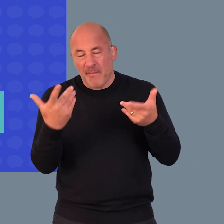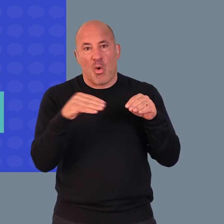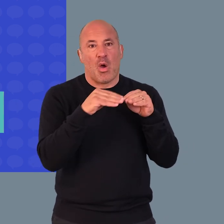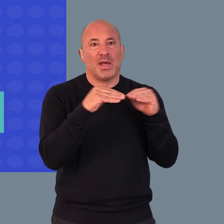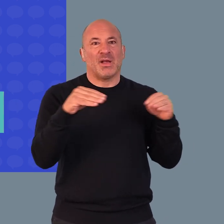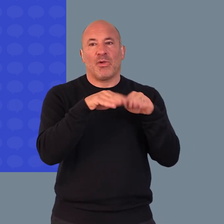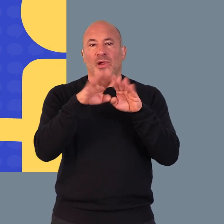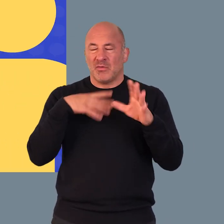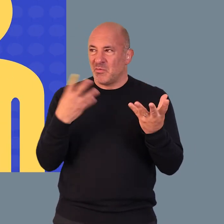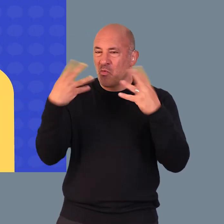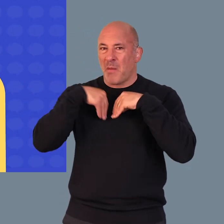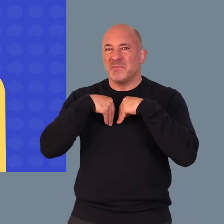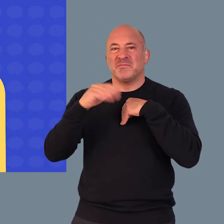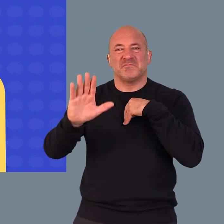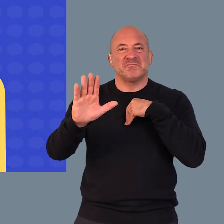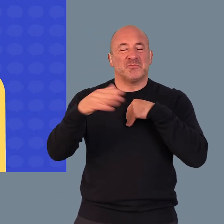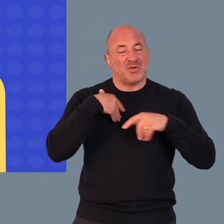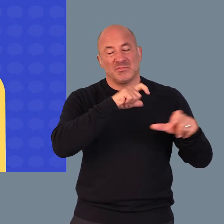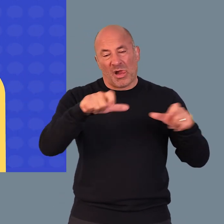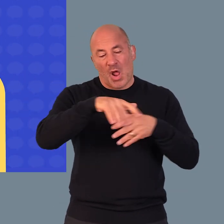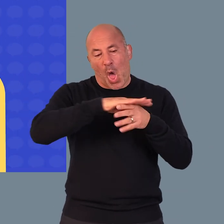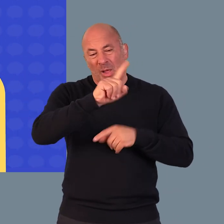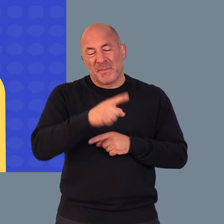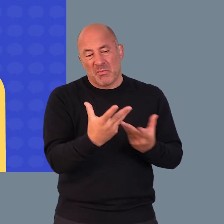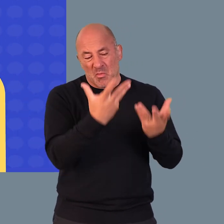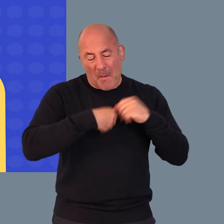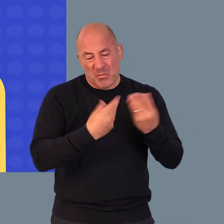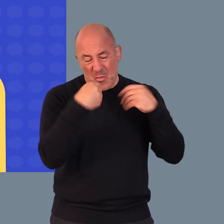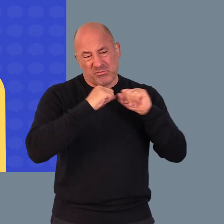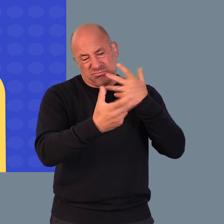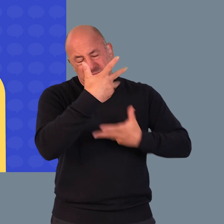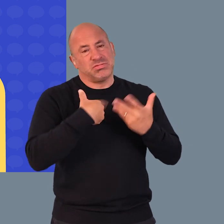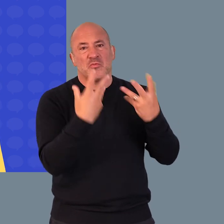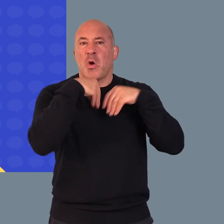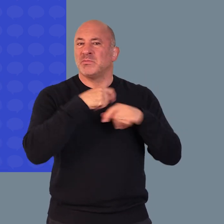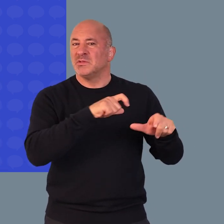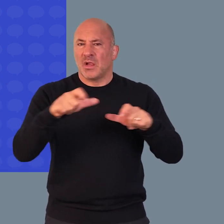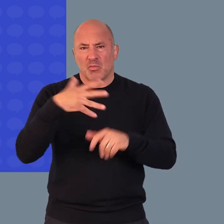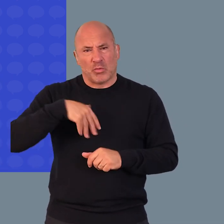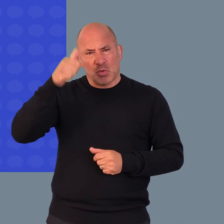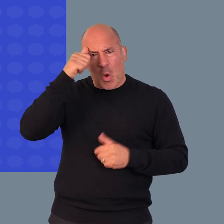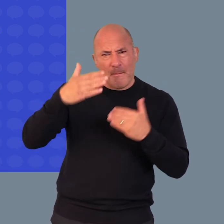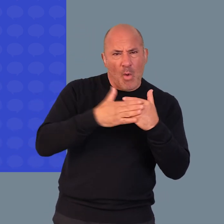health service. We've listened. We will continue to listen to local people.